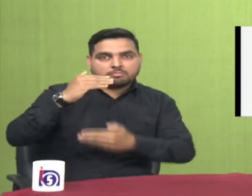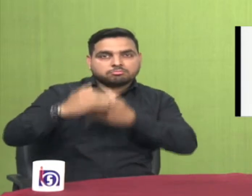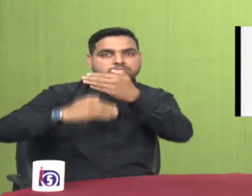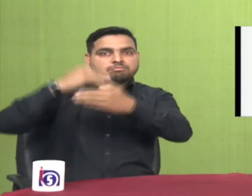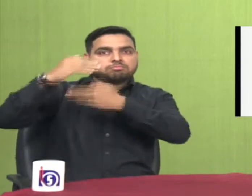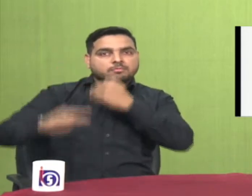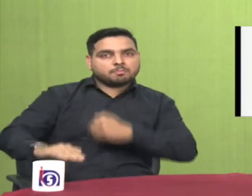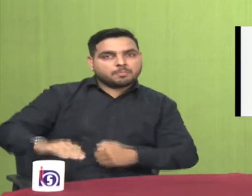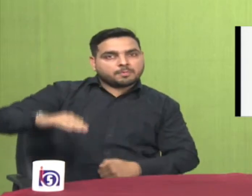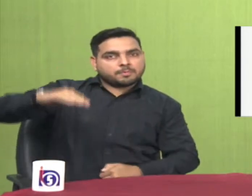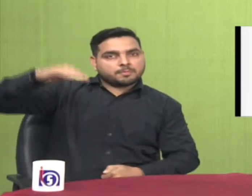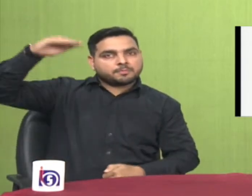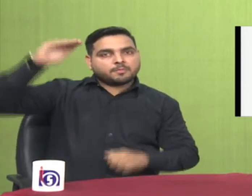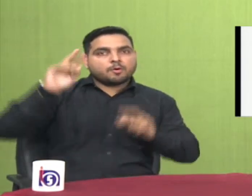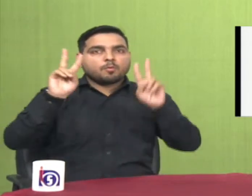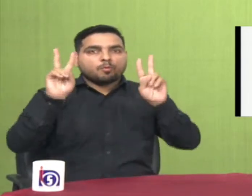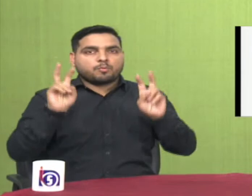that is 0 to 5 years old.